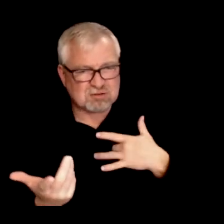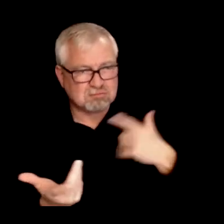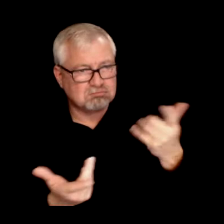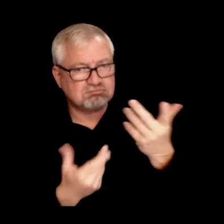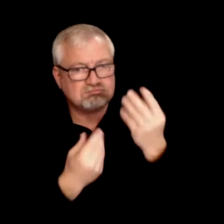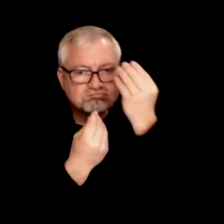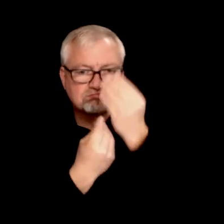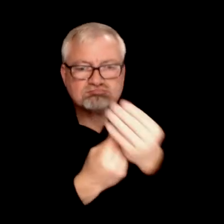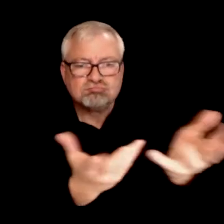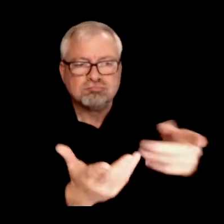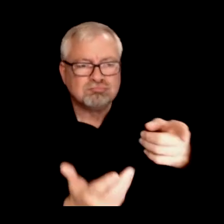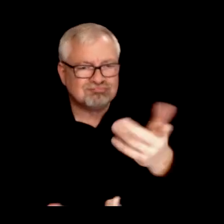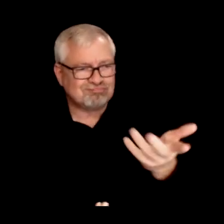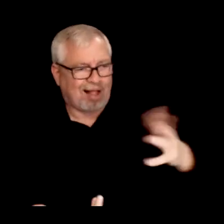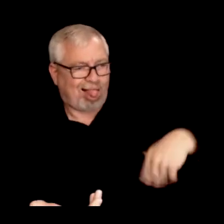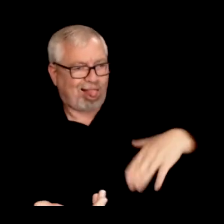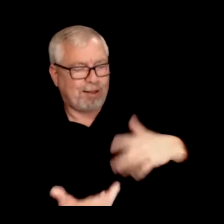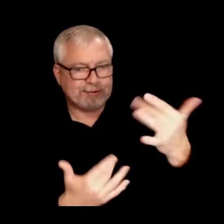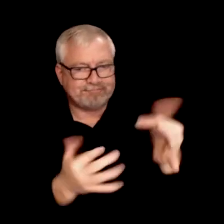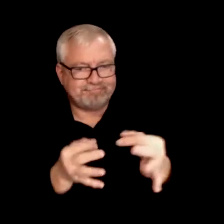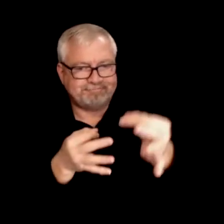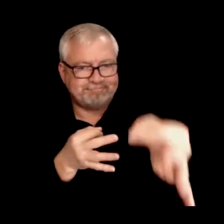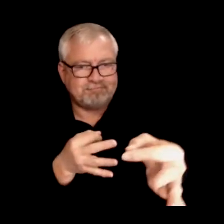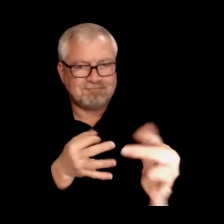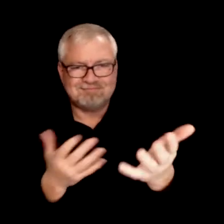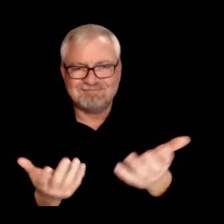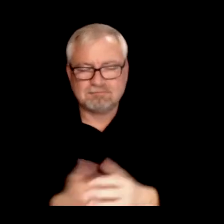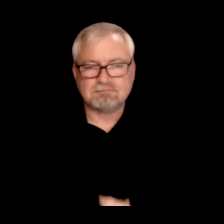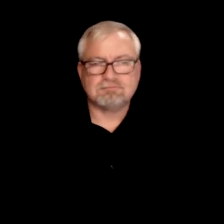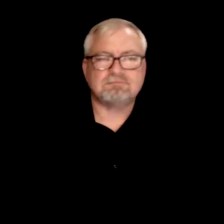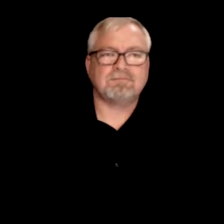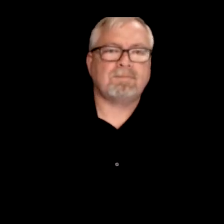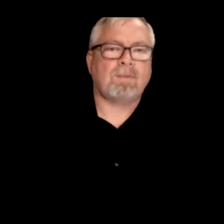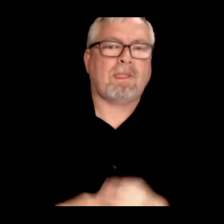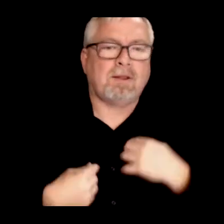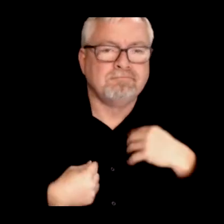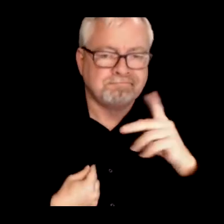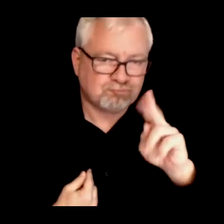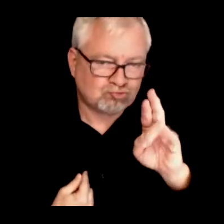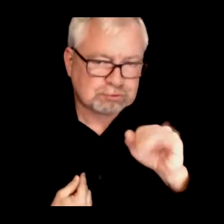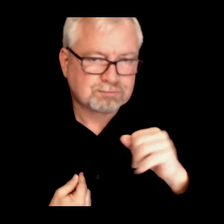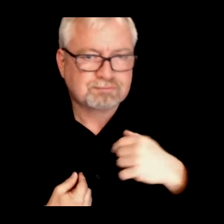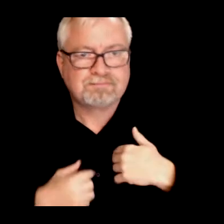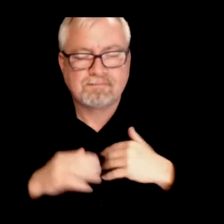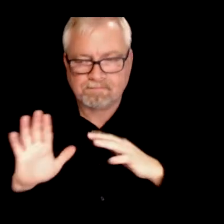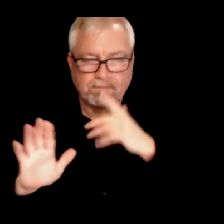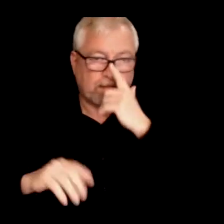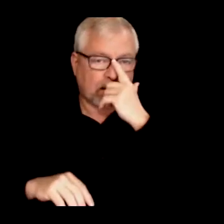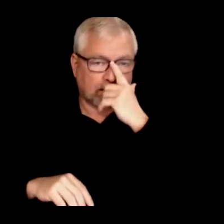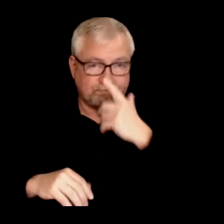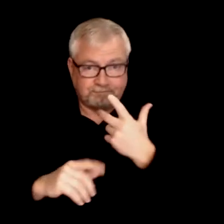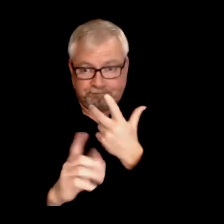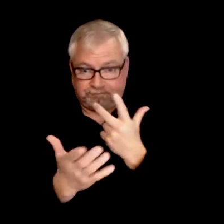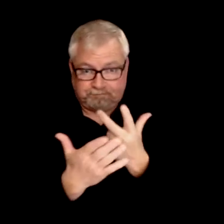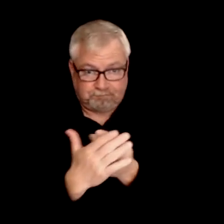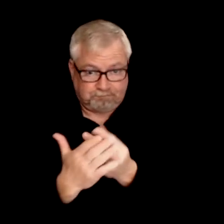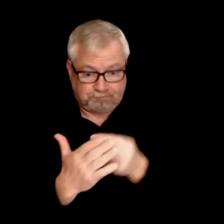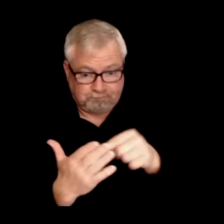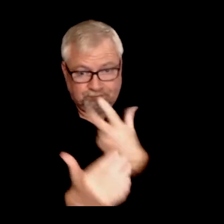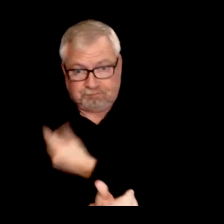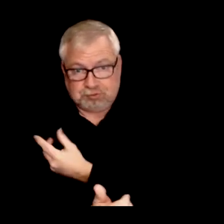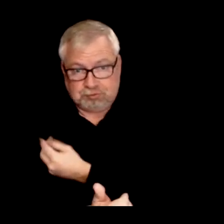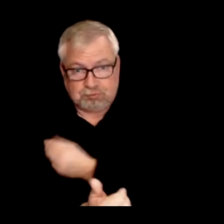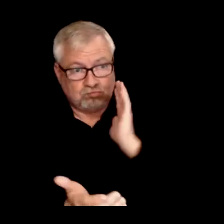Chris? Certainly. So we expect that as this vaccine has come into the state, that next week that there will